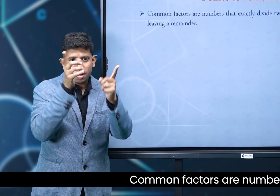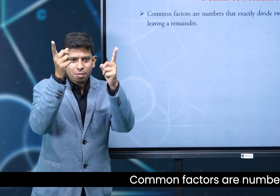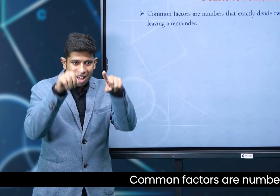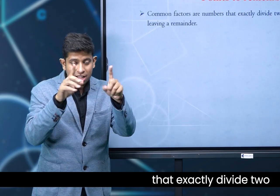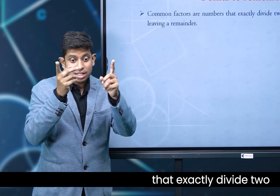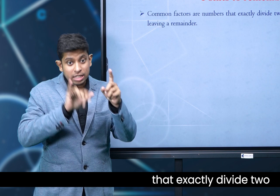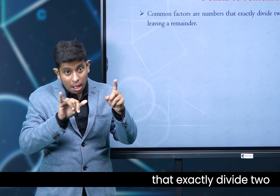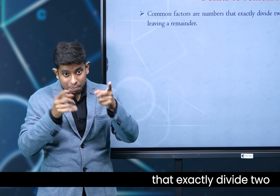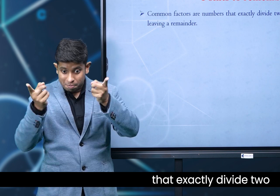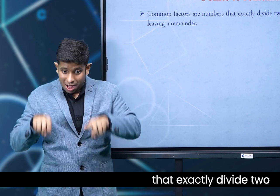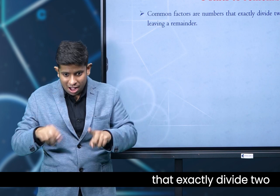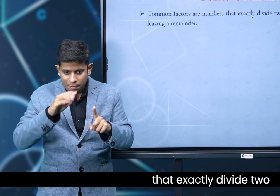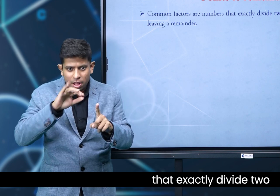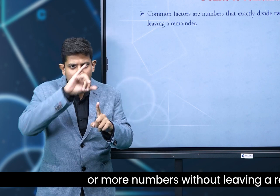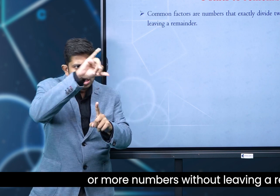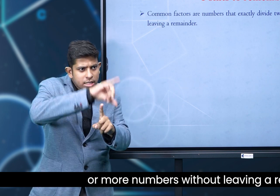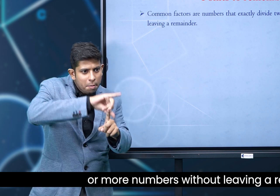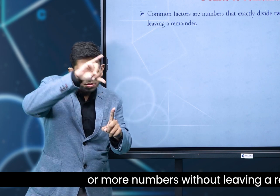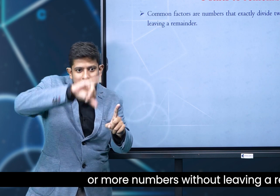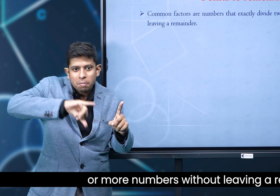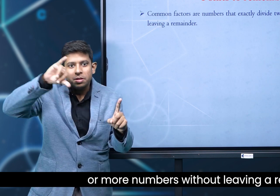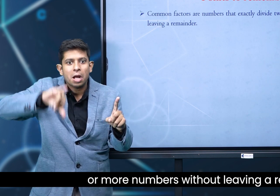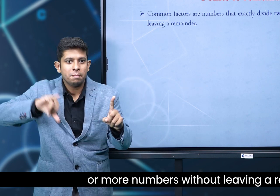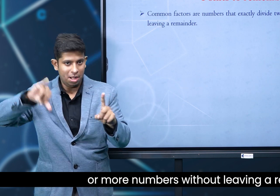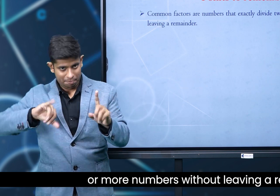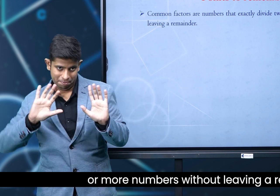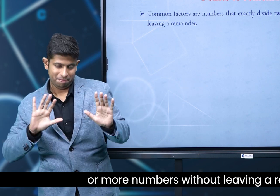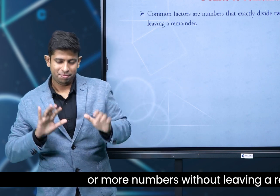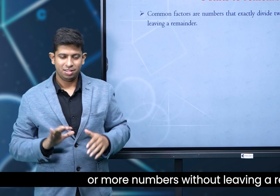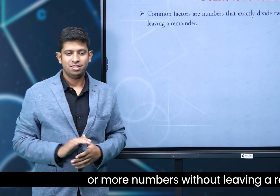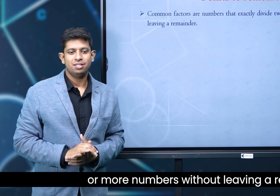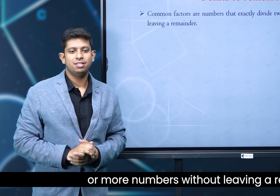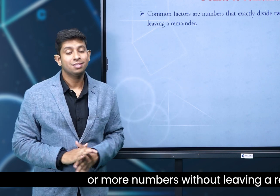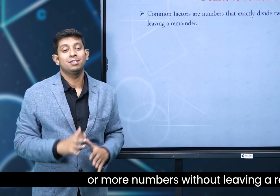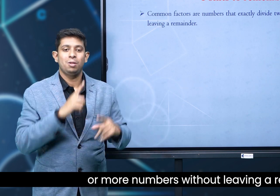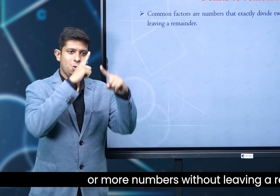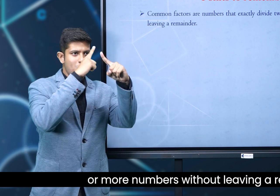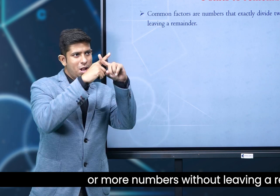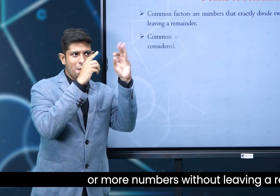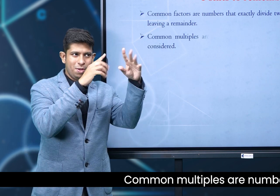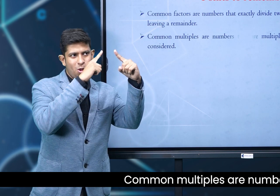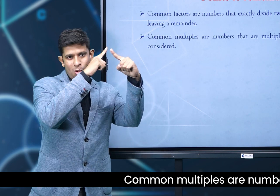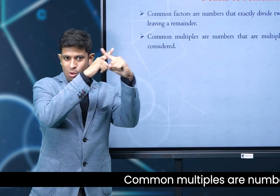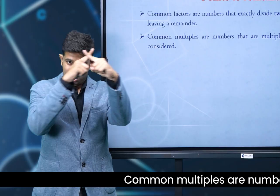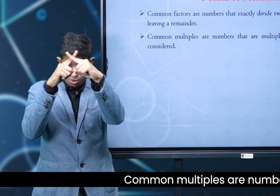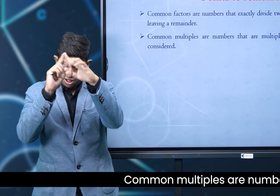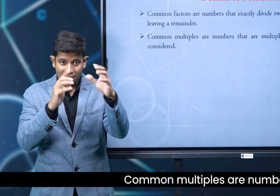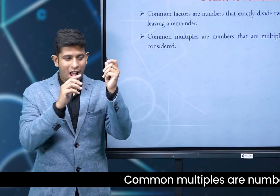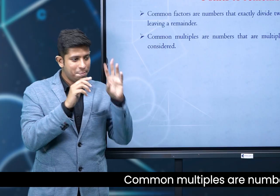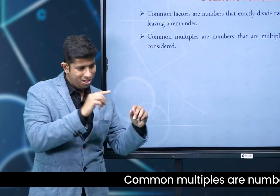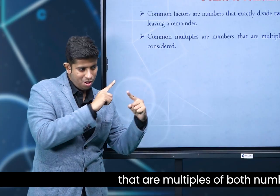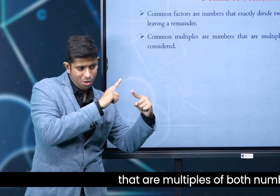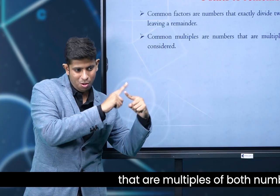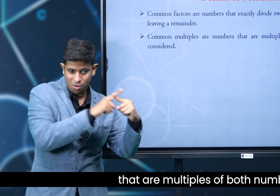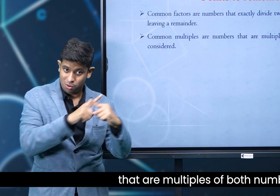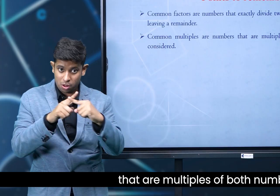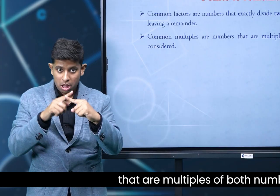numbers that exactly divide two or more numbers without leaving a remainder. Common multiples are numbers that are multiples of